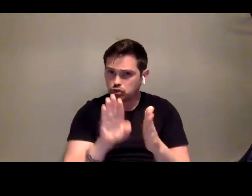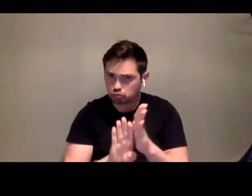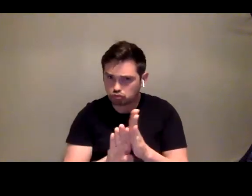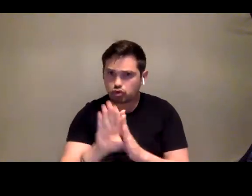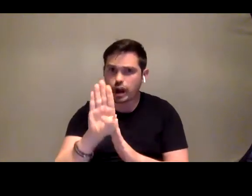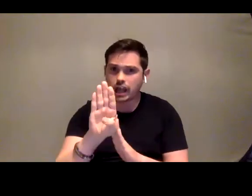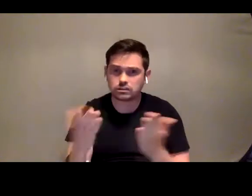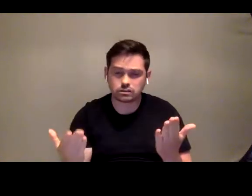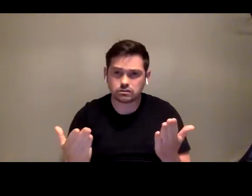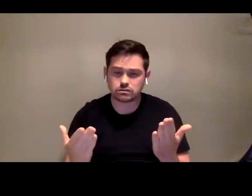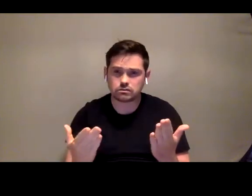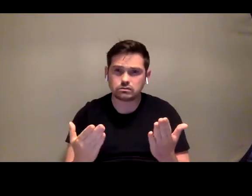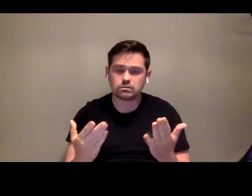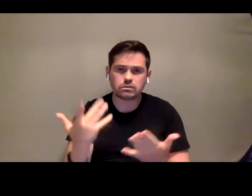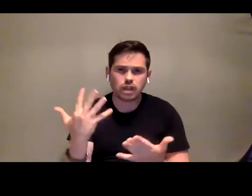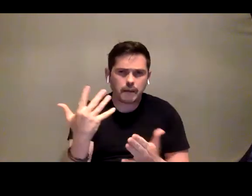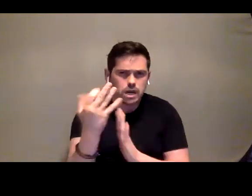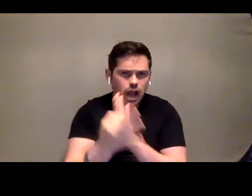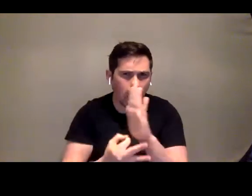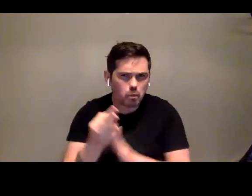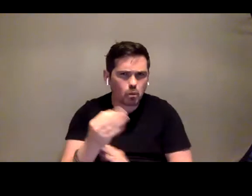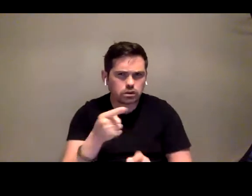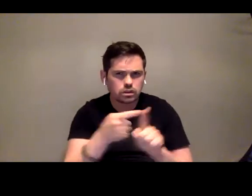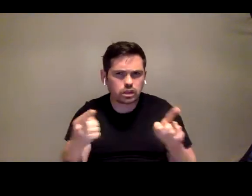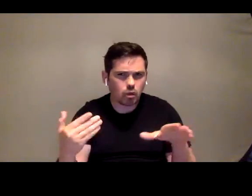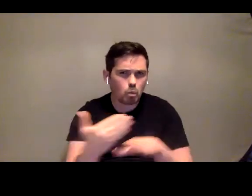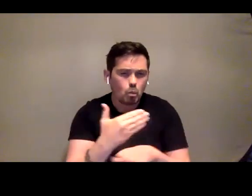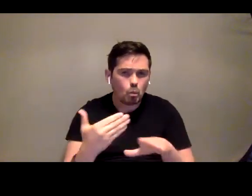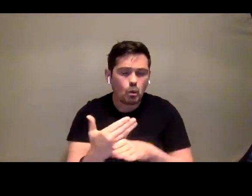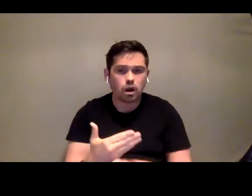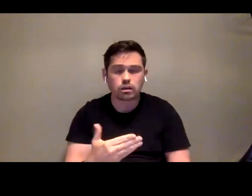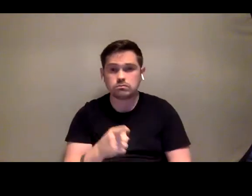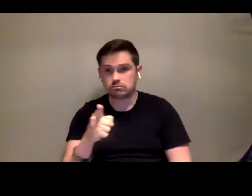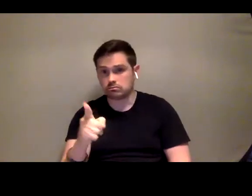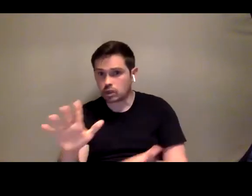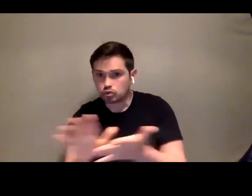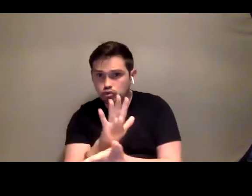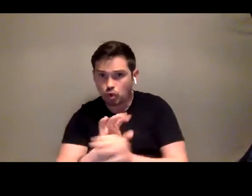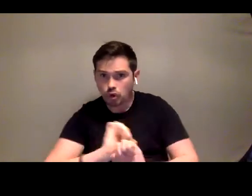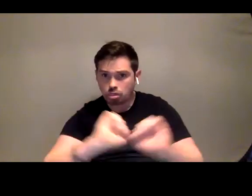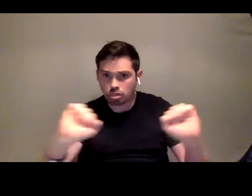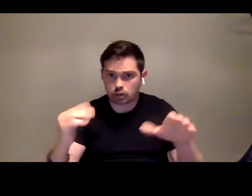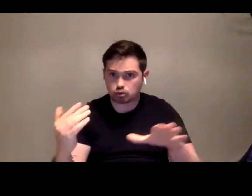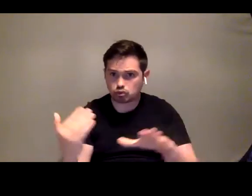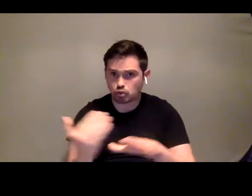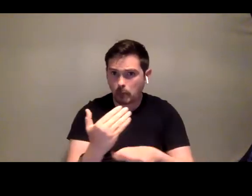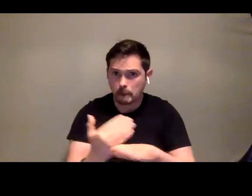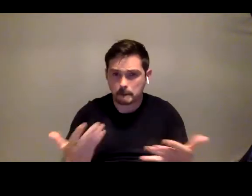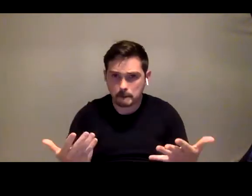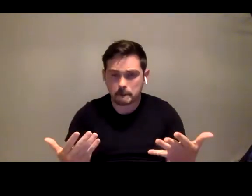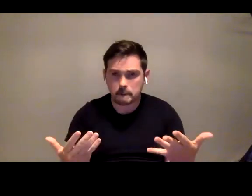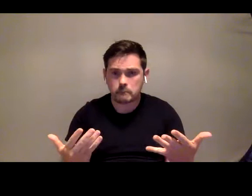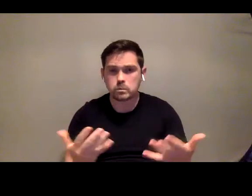hours, not too many and not too few? Are they doing satisfying work that helps, you know, us all learn and make use of